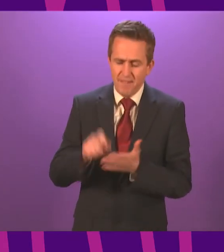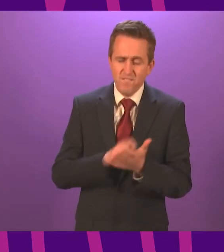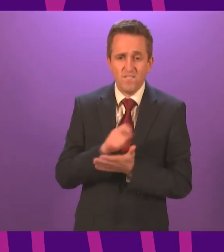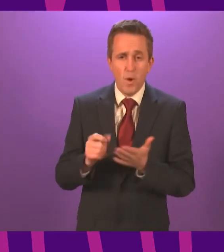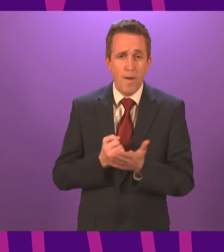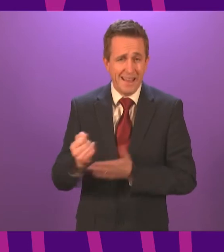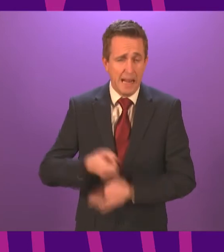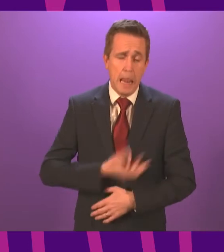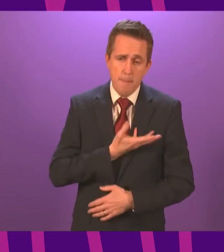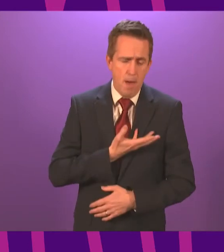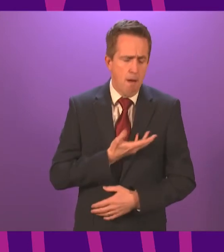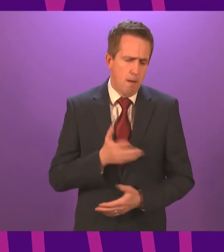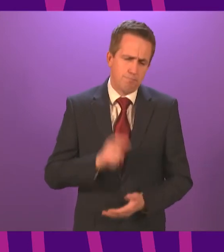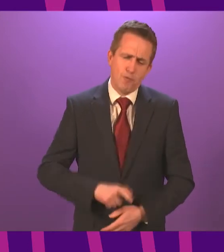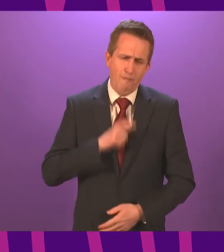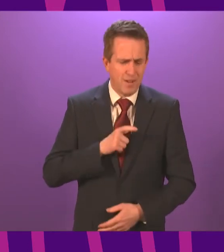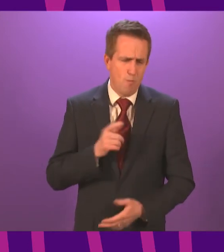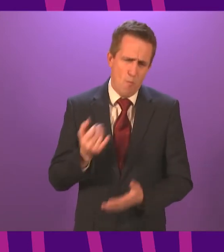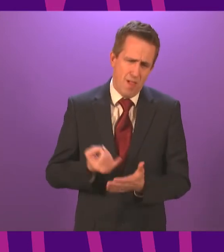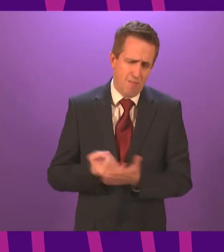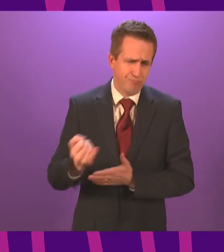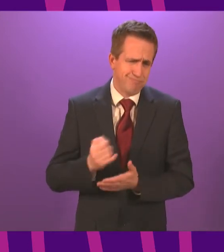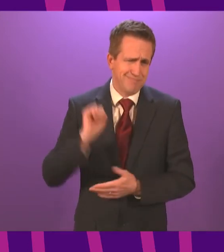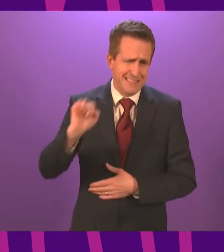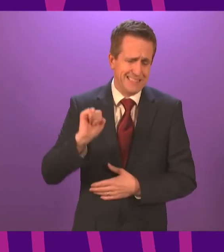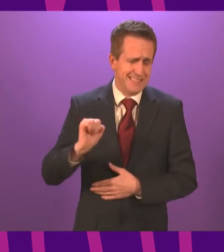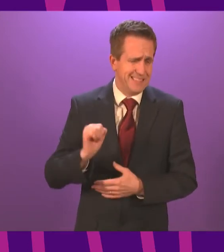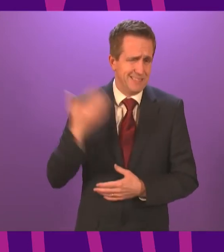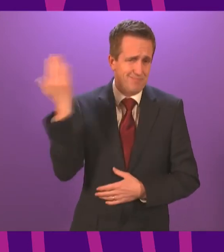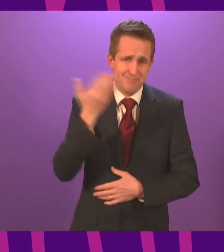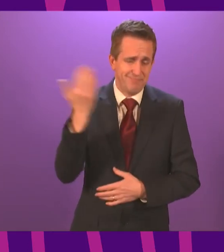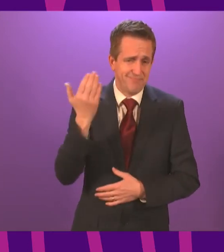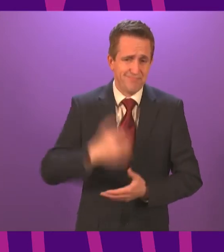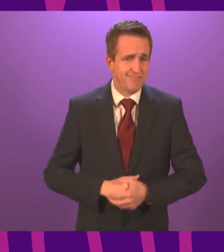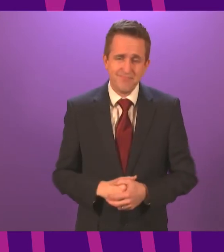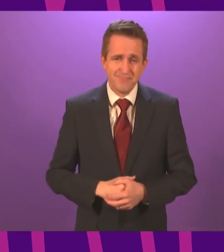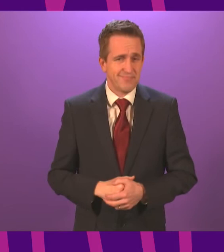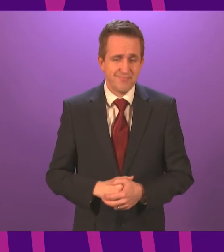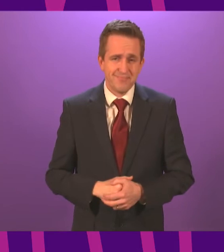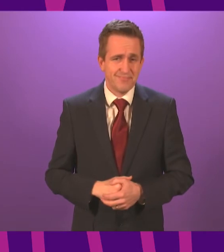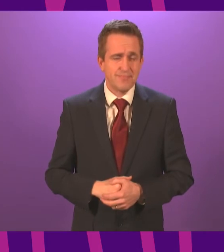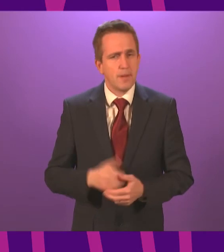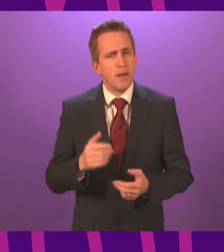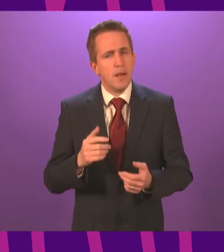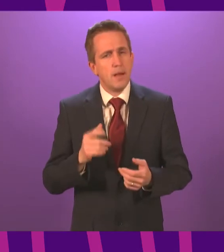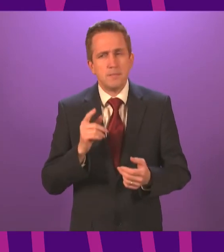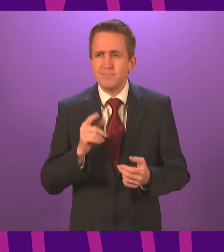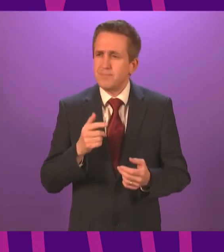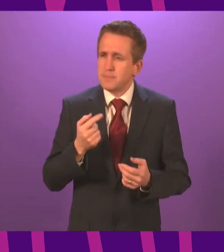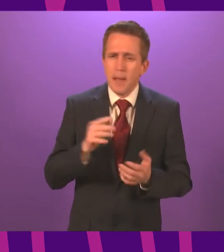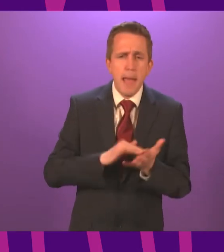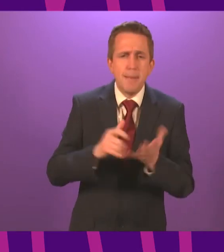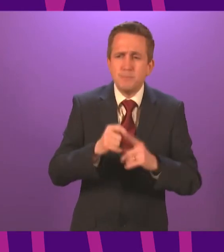I'm more convinced of that now after hearing that speech. I think it's very clear that the large majority of people inside this